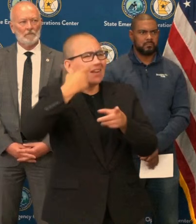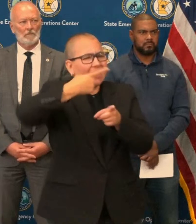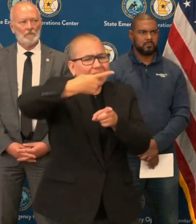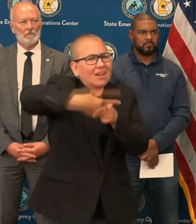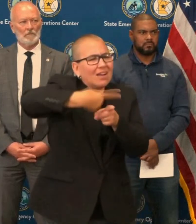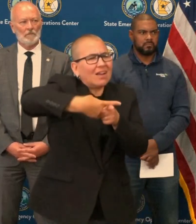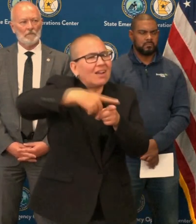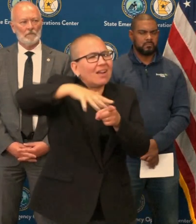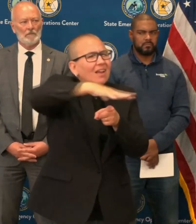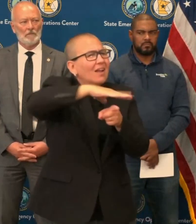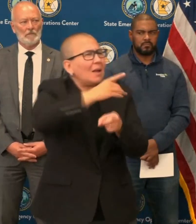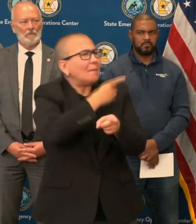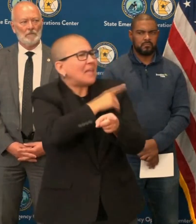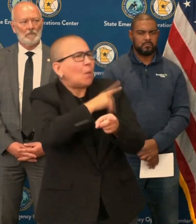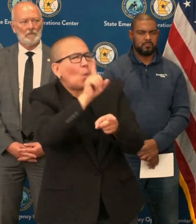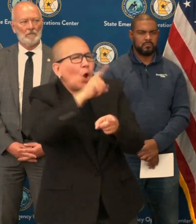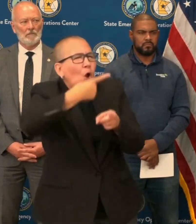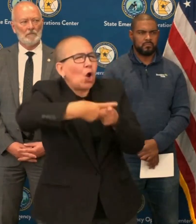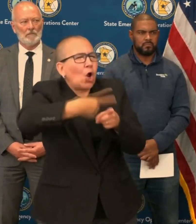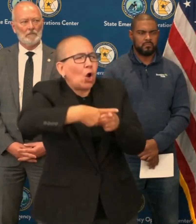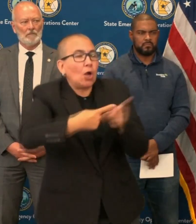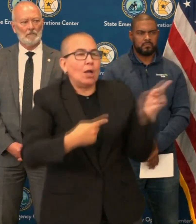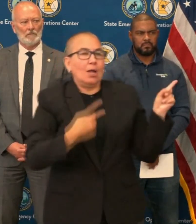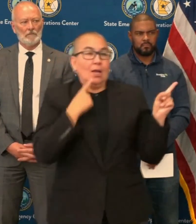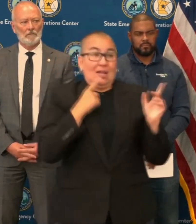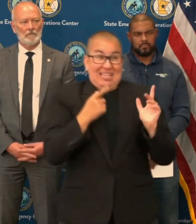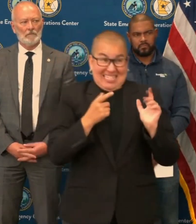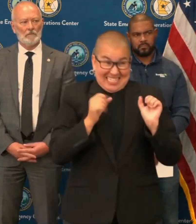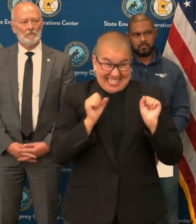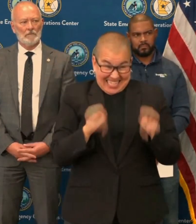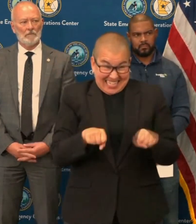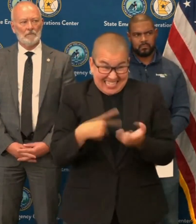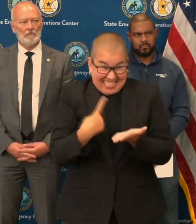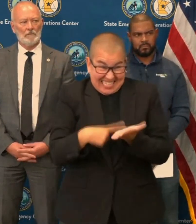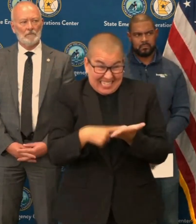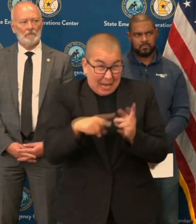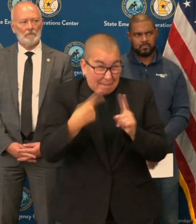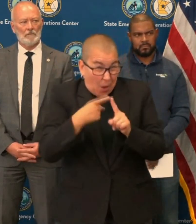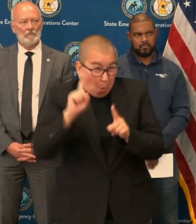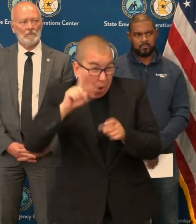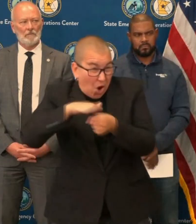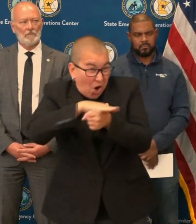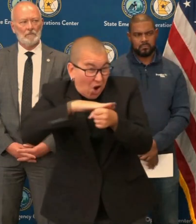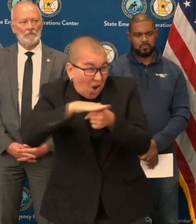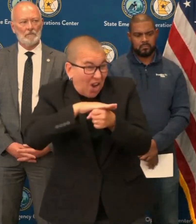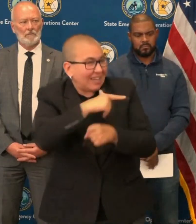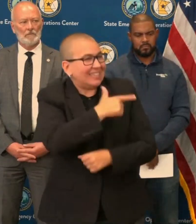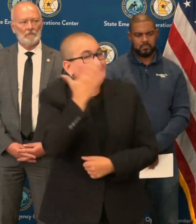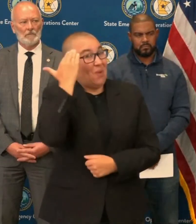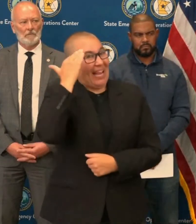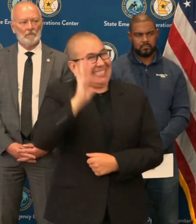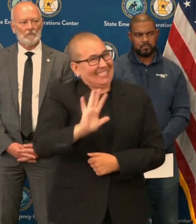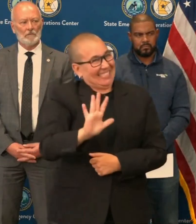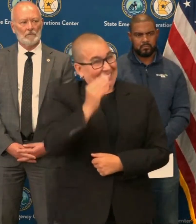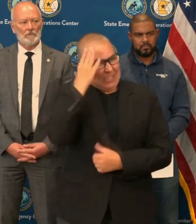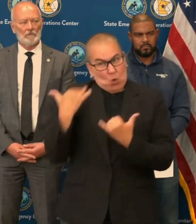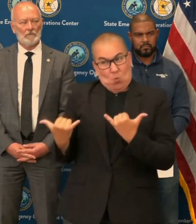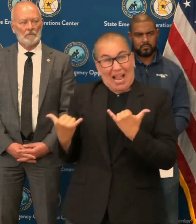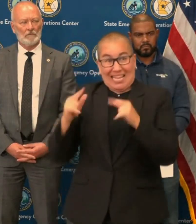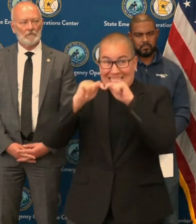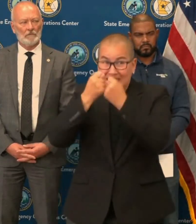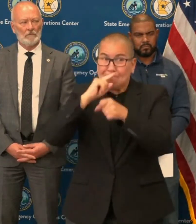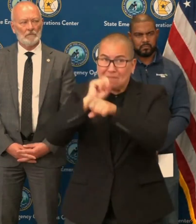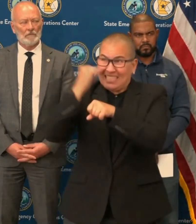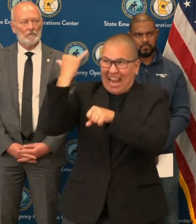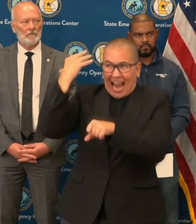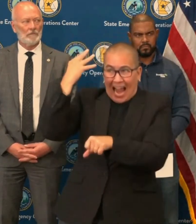So, yeah, we can. The question is, can we talk about some of the other locations? Because our teams are very active as part of an active investigation, I can't